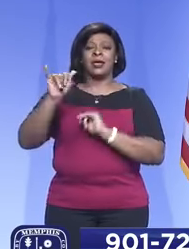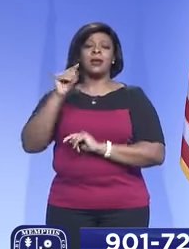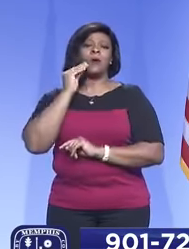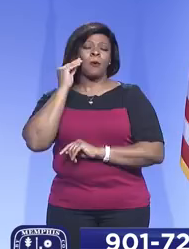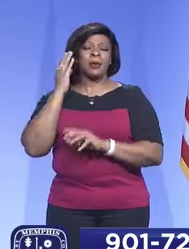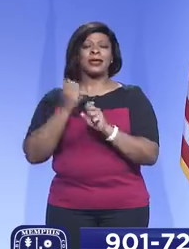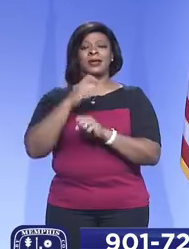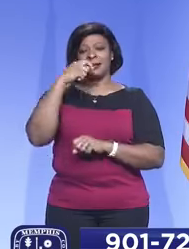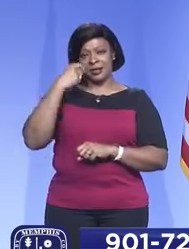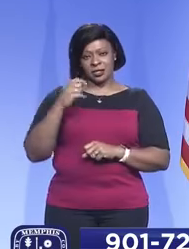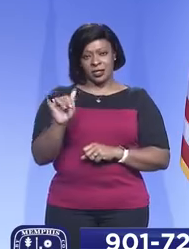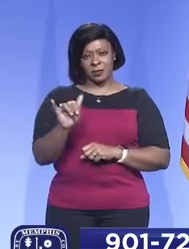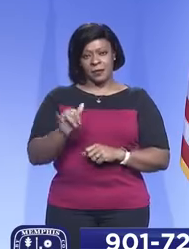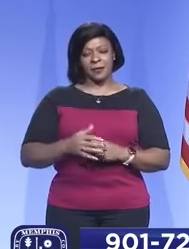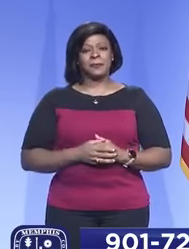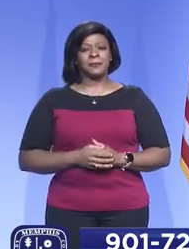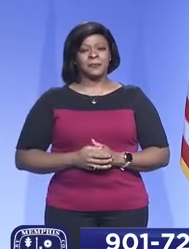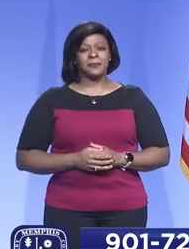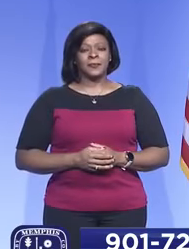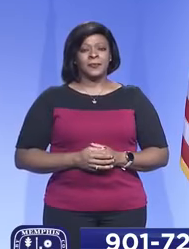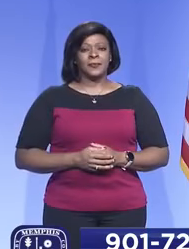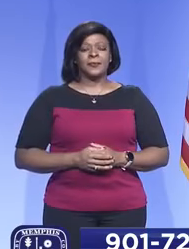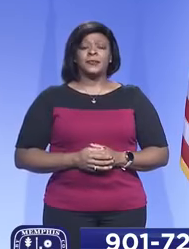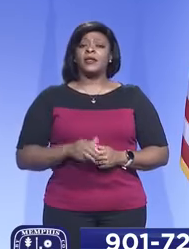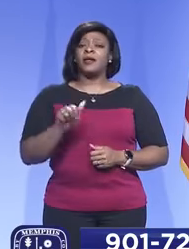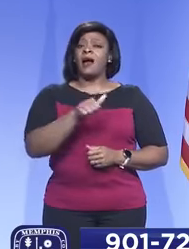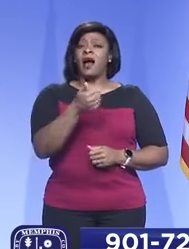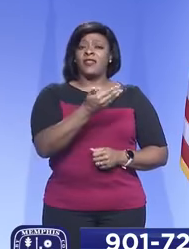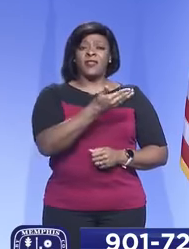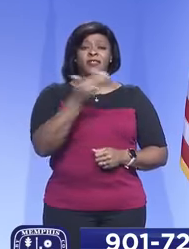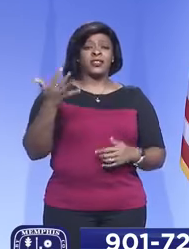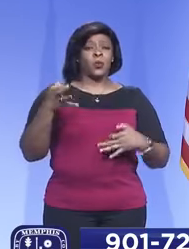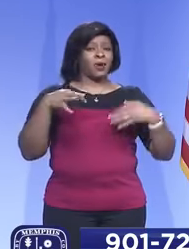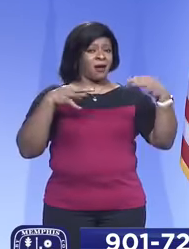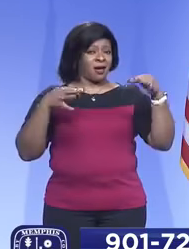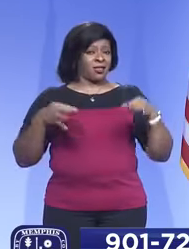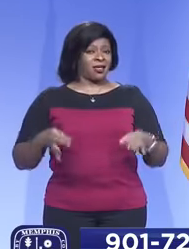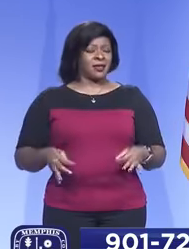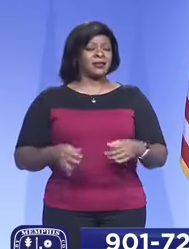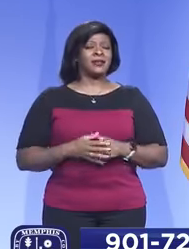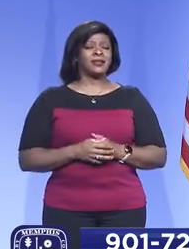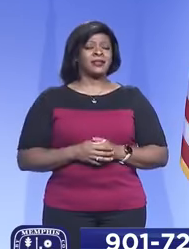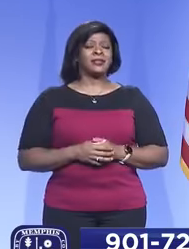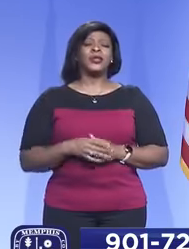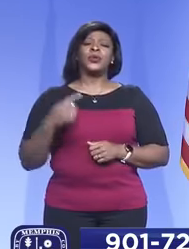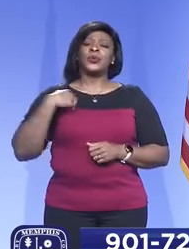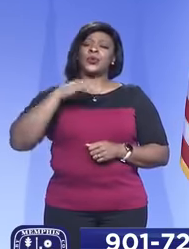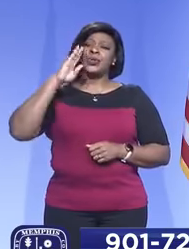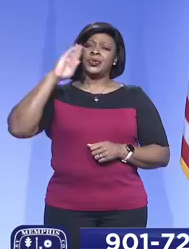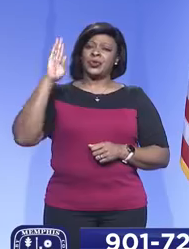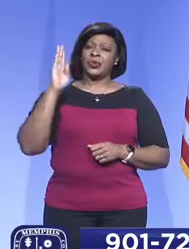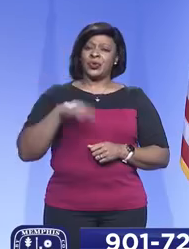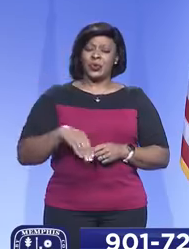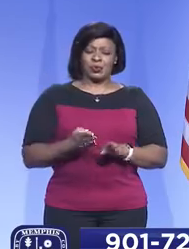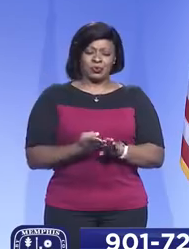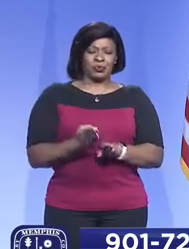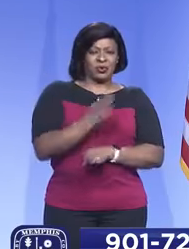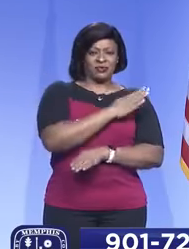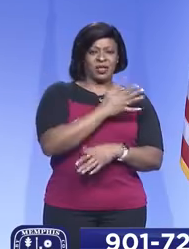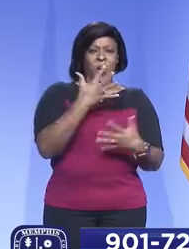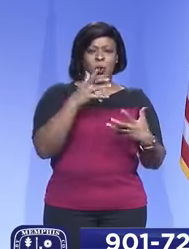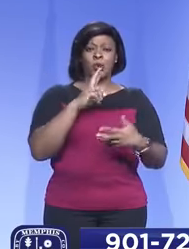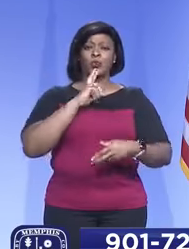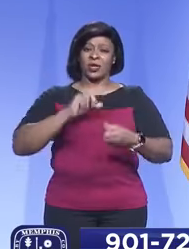get tested. A few other things that I wanted to highlight, and we knew this previously, but I want